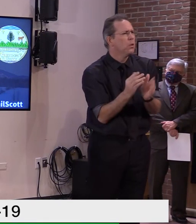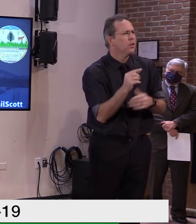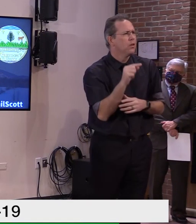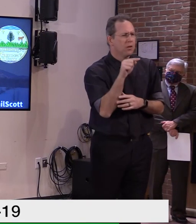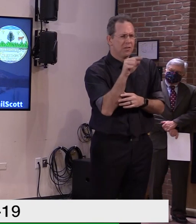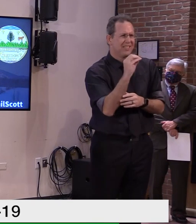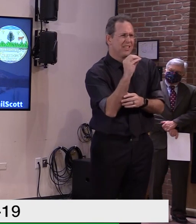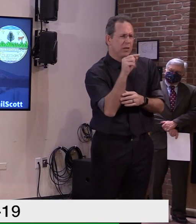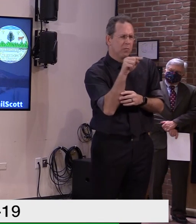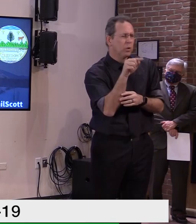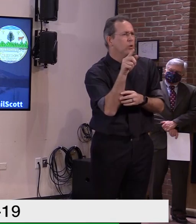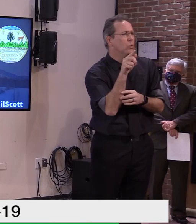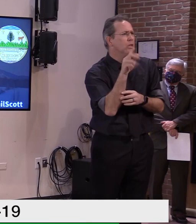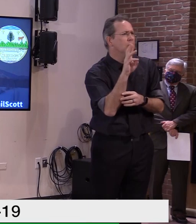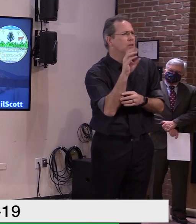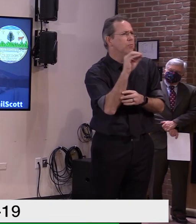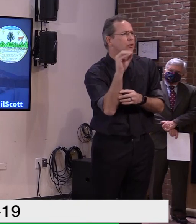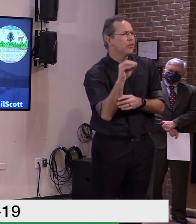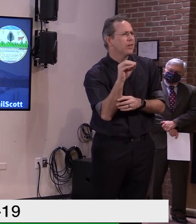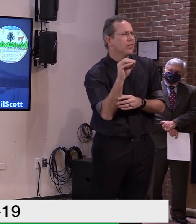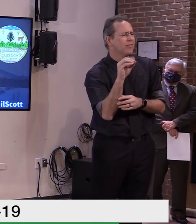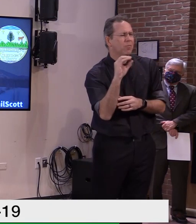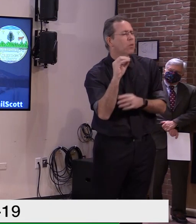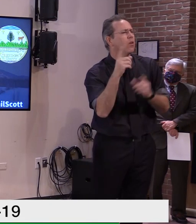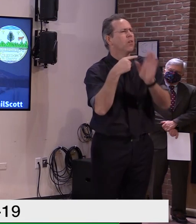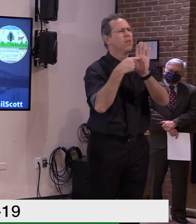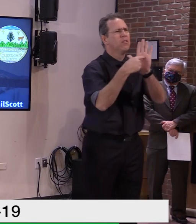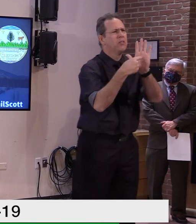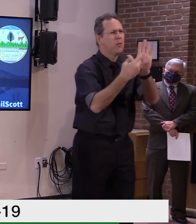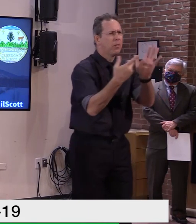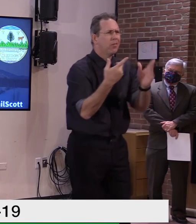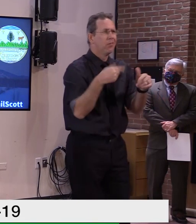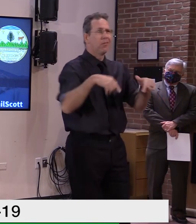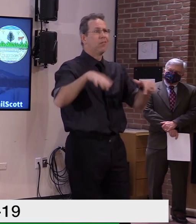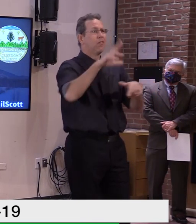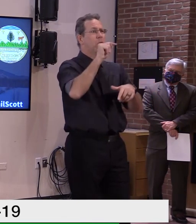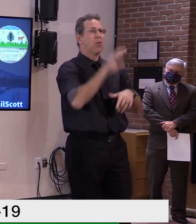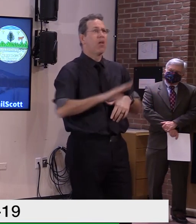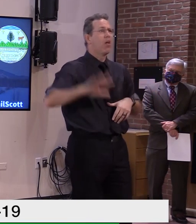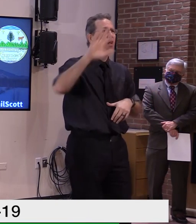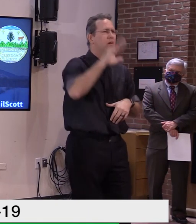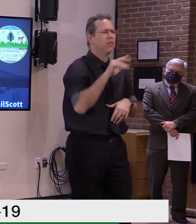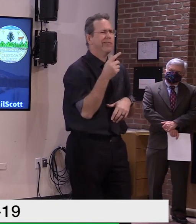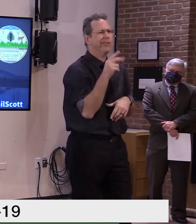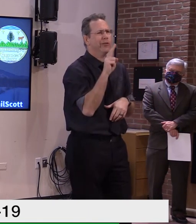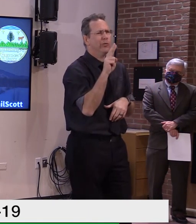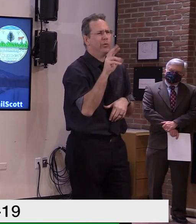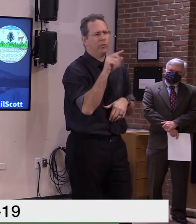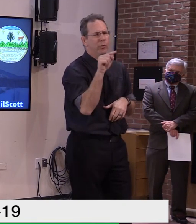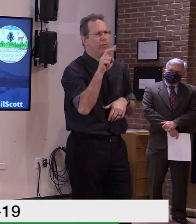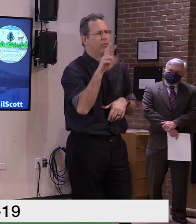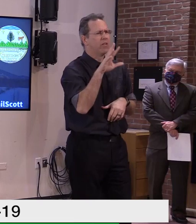0.26%. For comparison, the general population is about 10 times that rate,